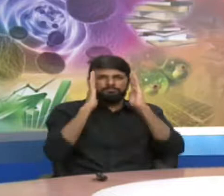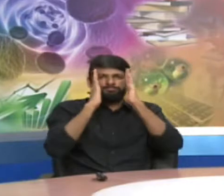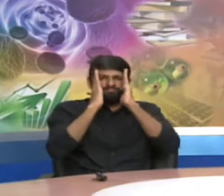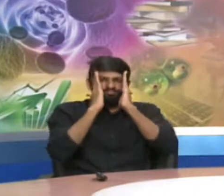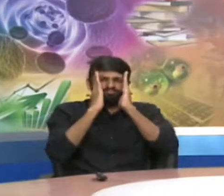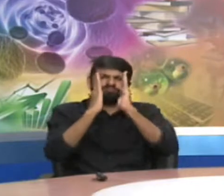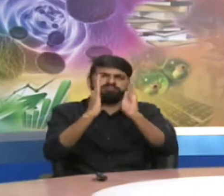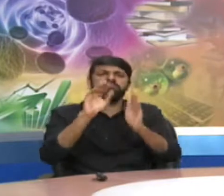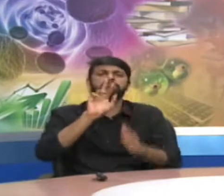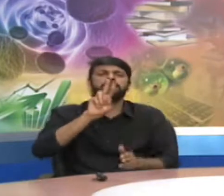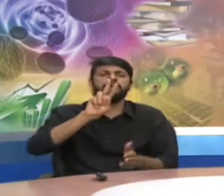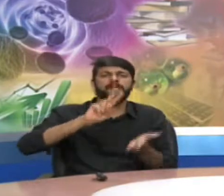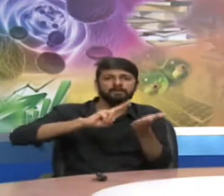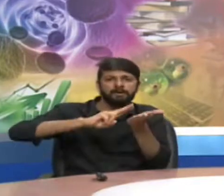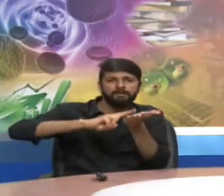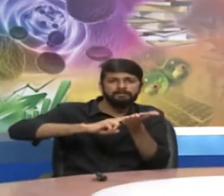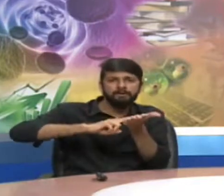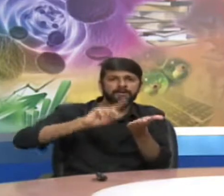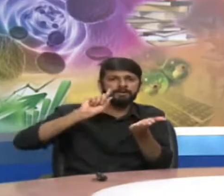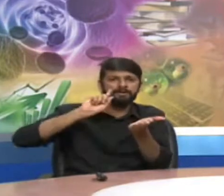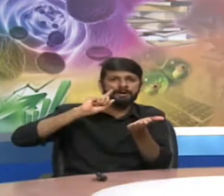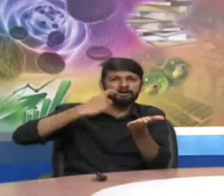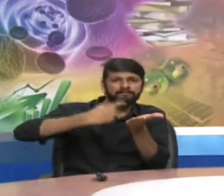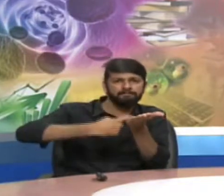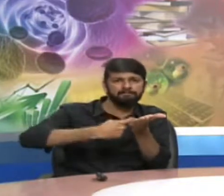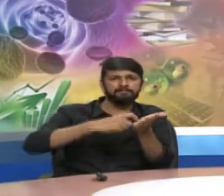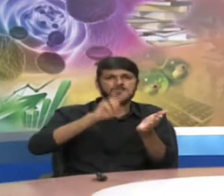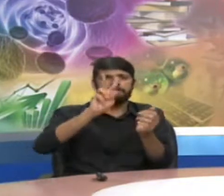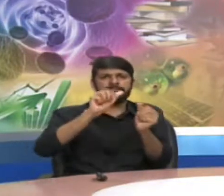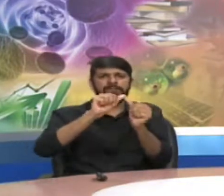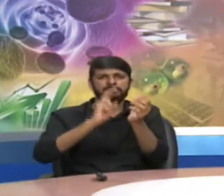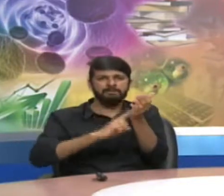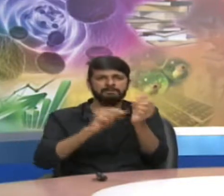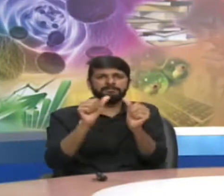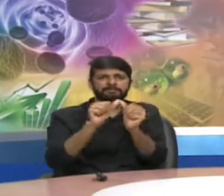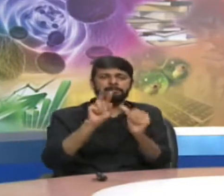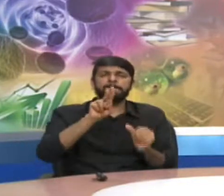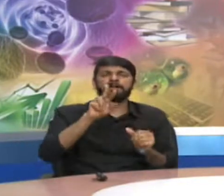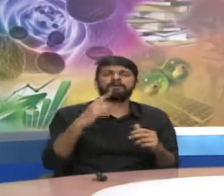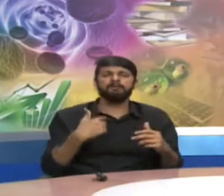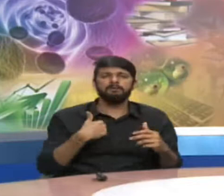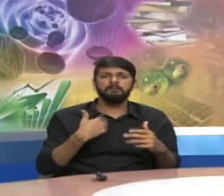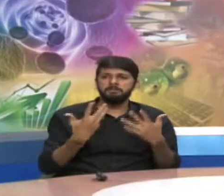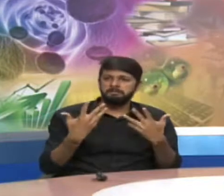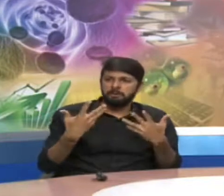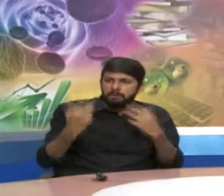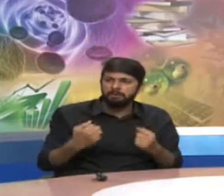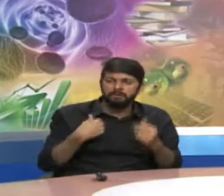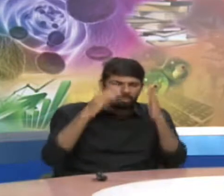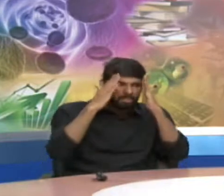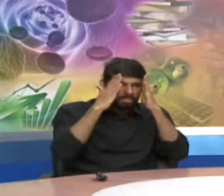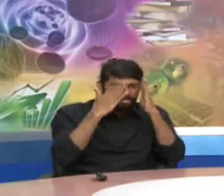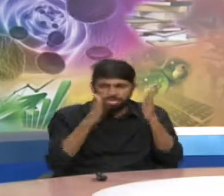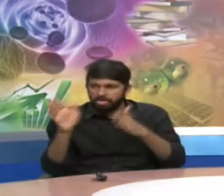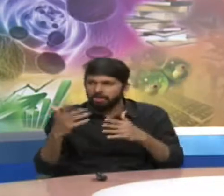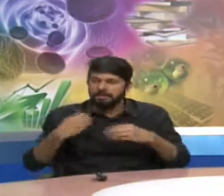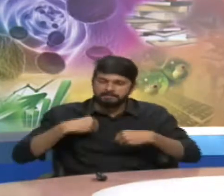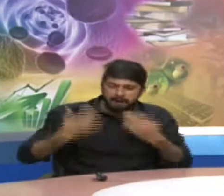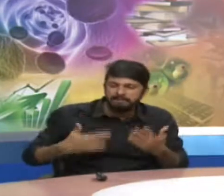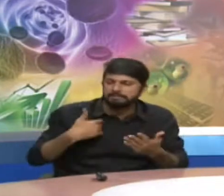But Buddha is still sitting in Dhyan Mudra. So you must be wondering, what